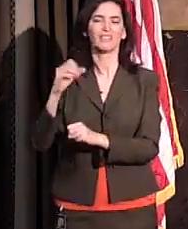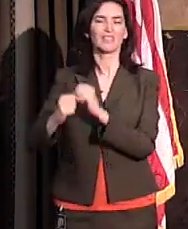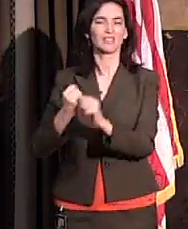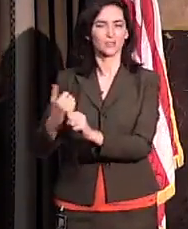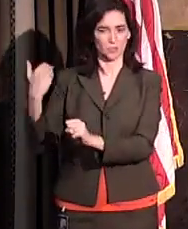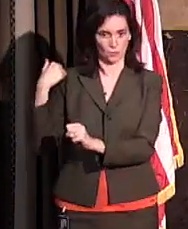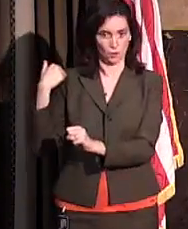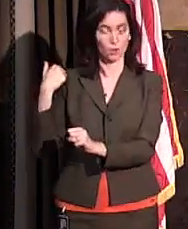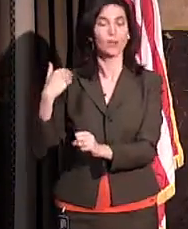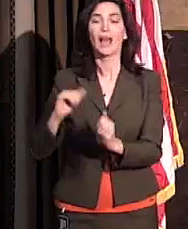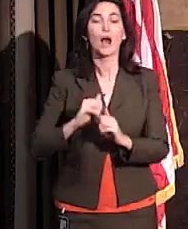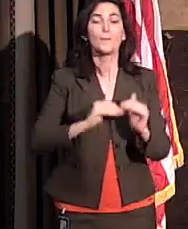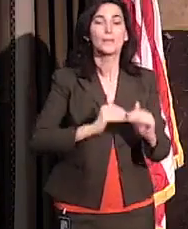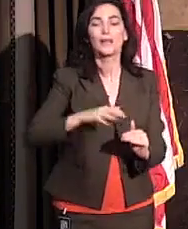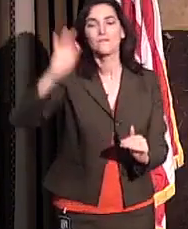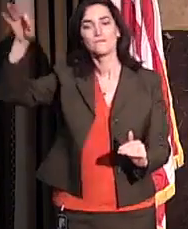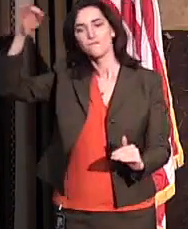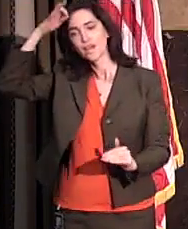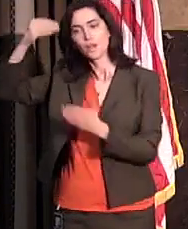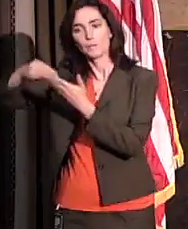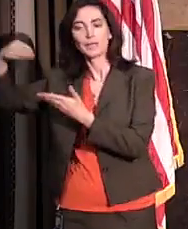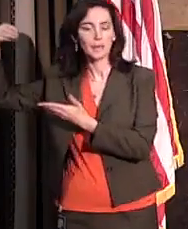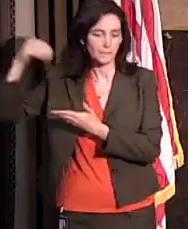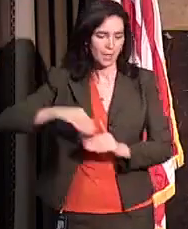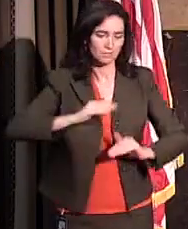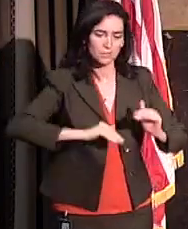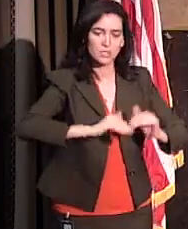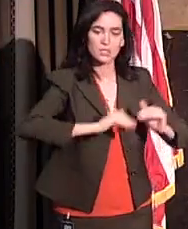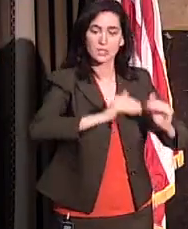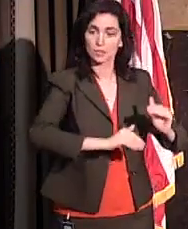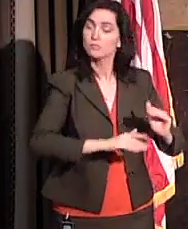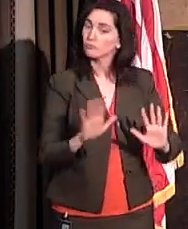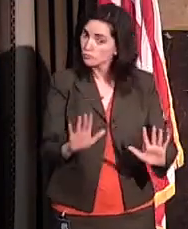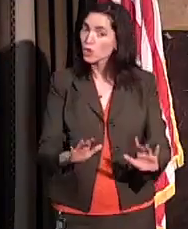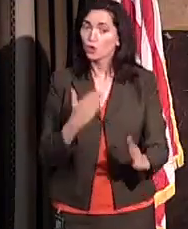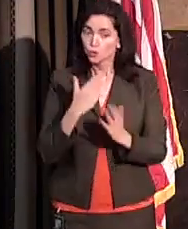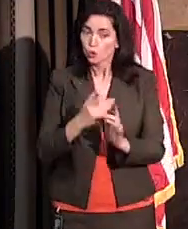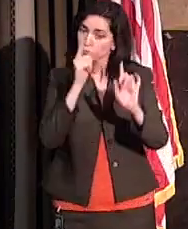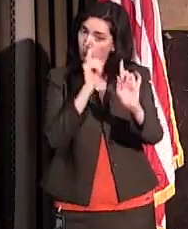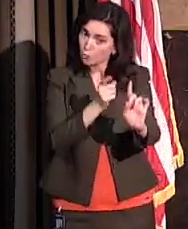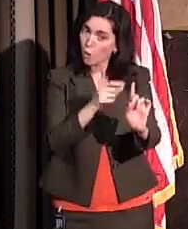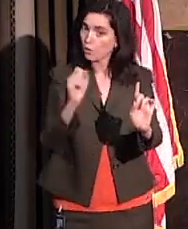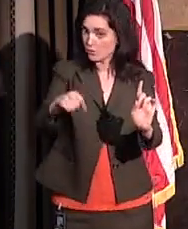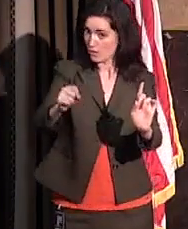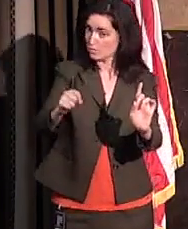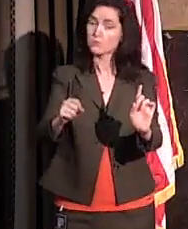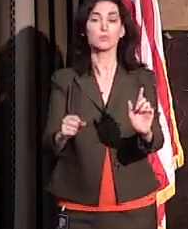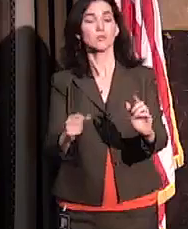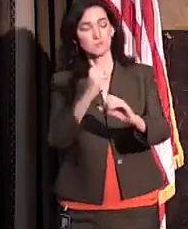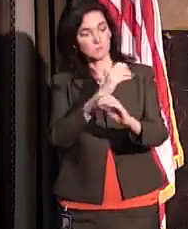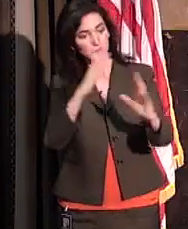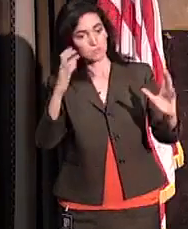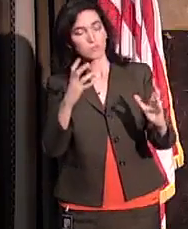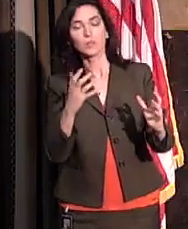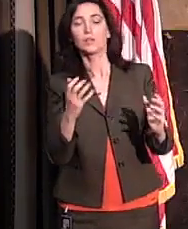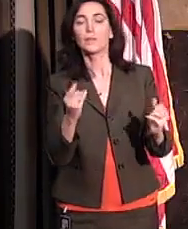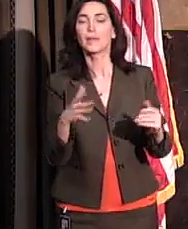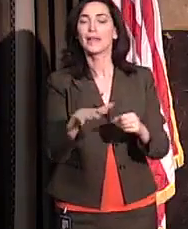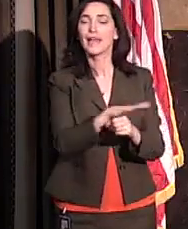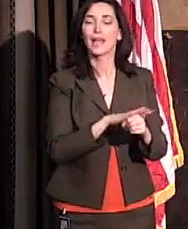built with federal funds, with the right intentions. They were built in many cases